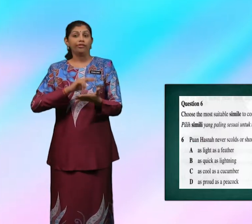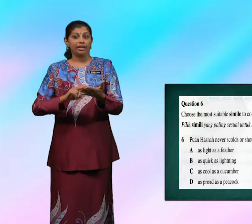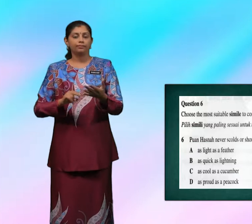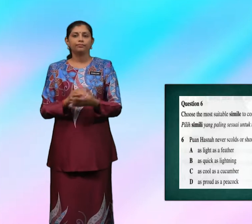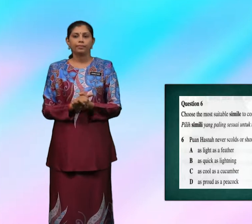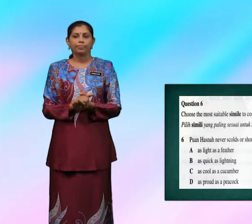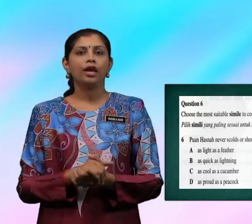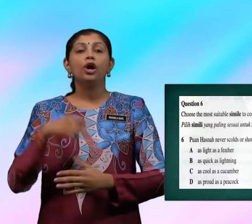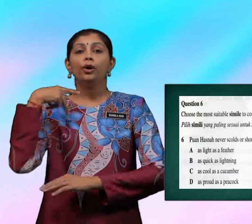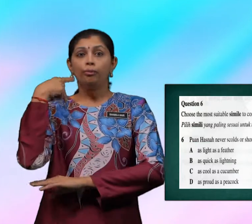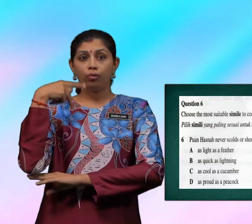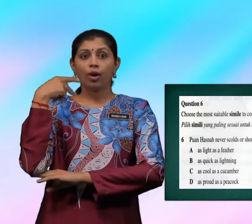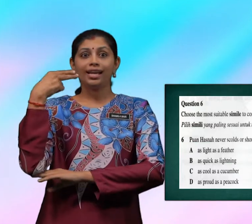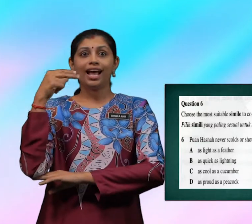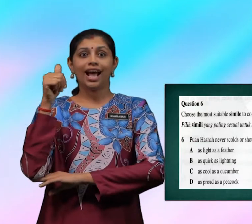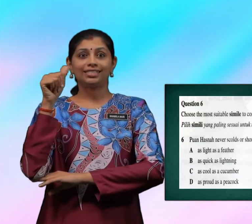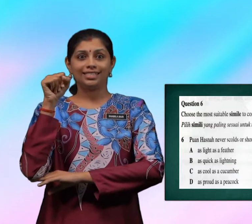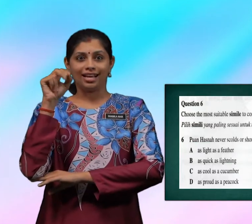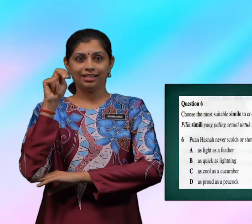read. Puan Hasna